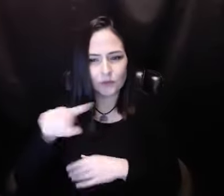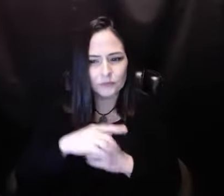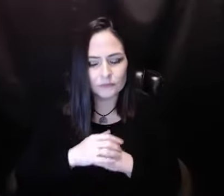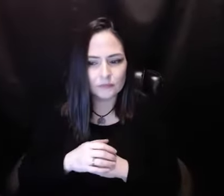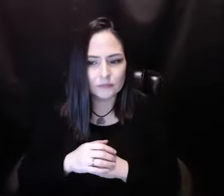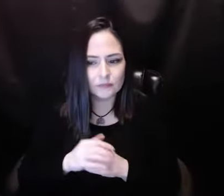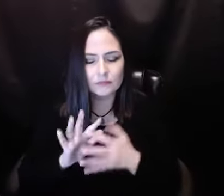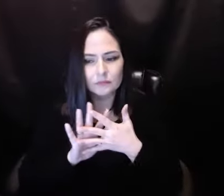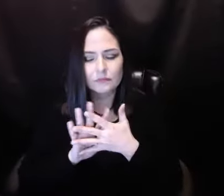than yourself.